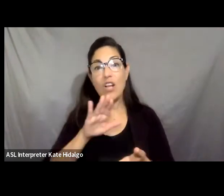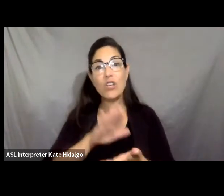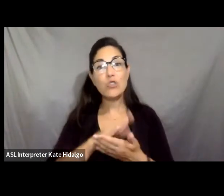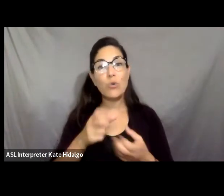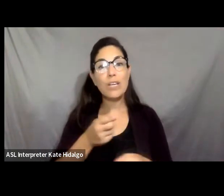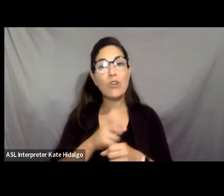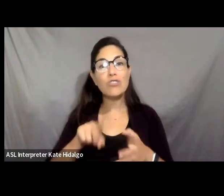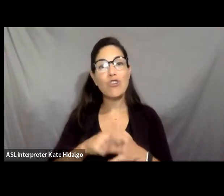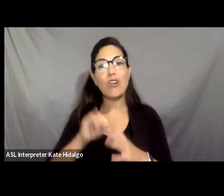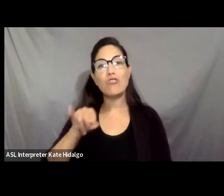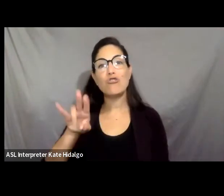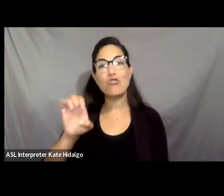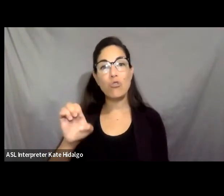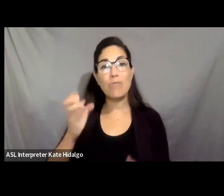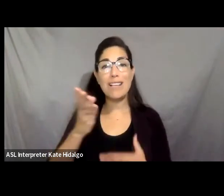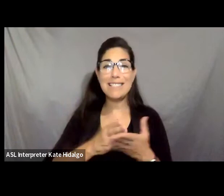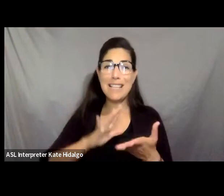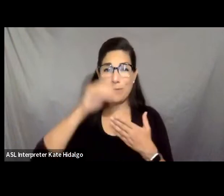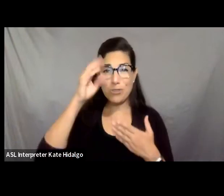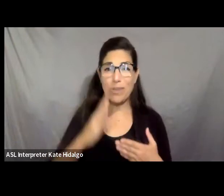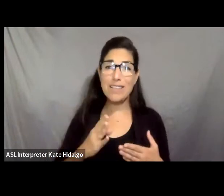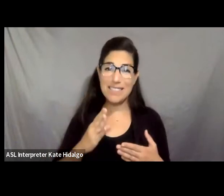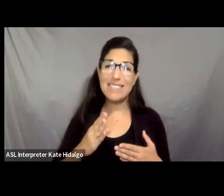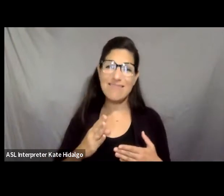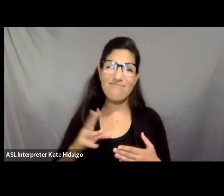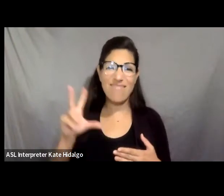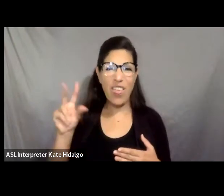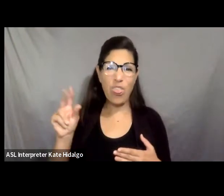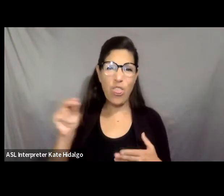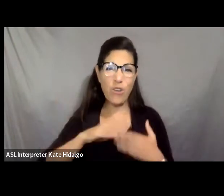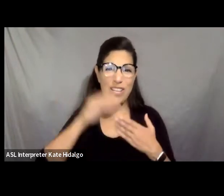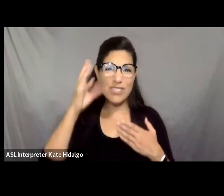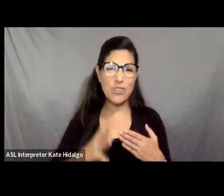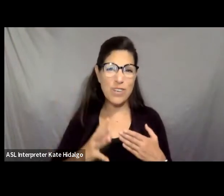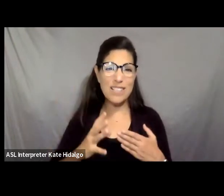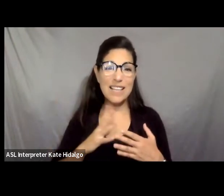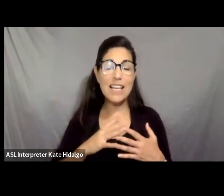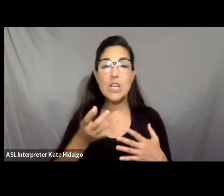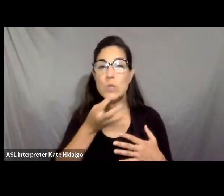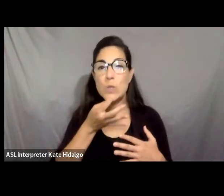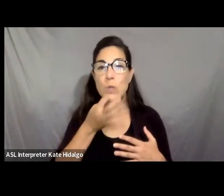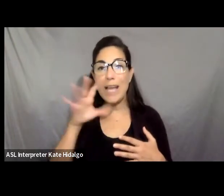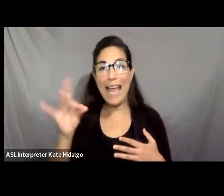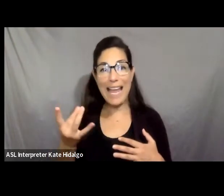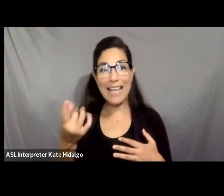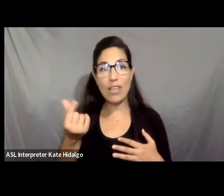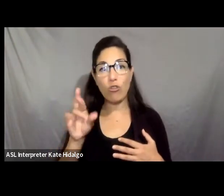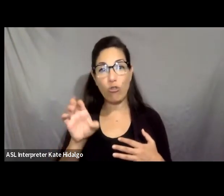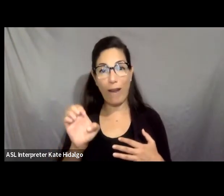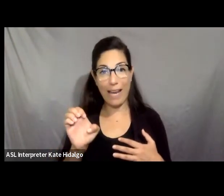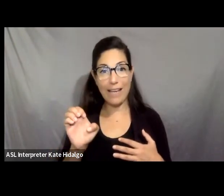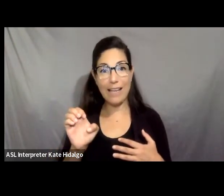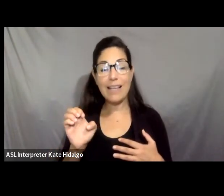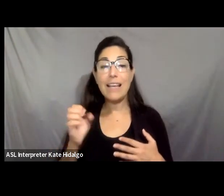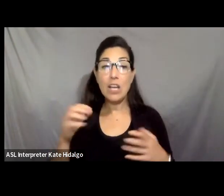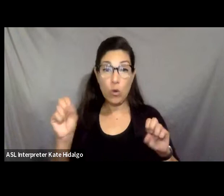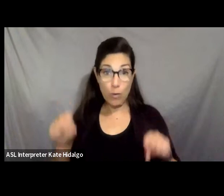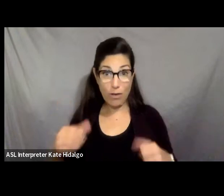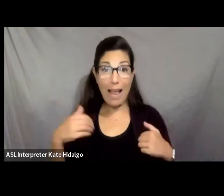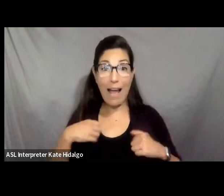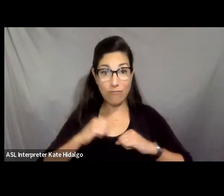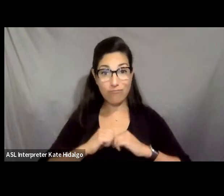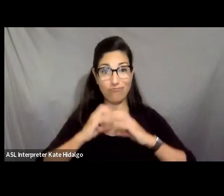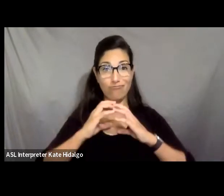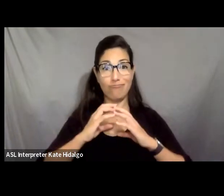in June for some of our students, specifically around 30 students, rising 8th graders from Parkside. We were able to have and implement the